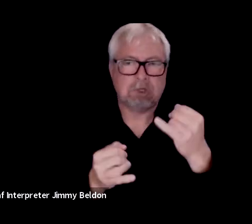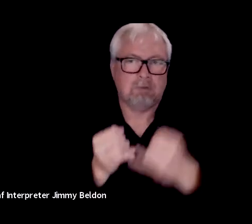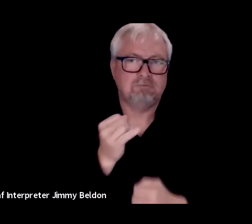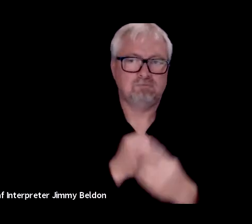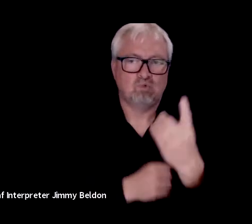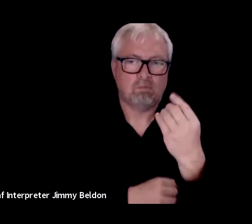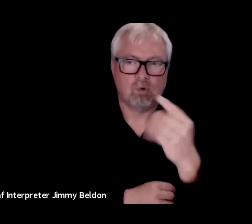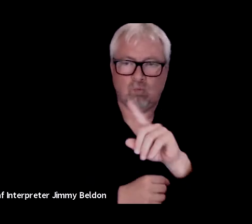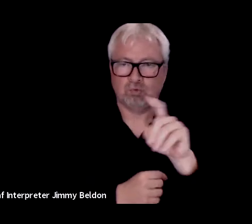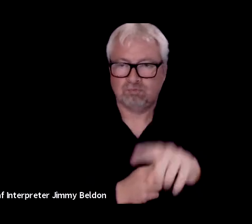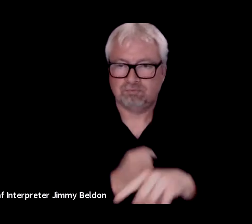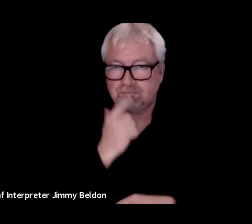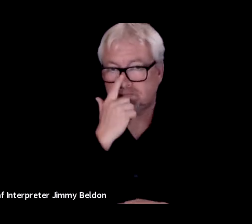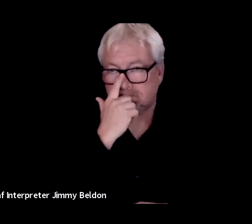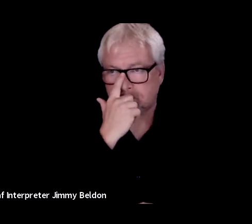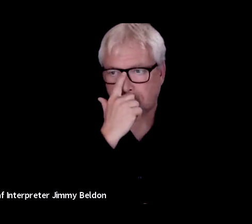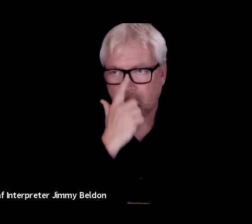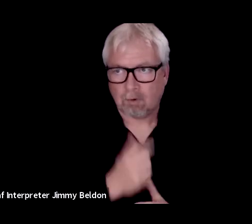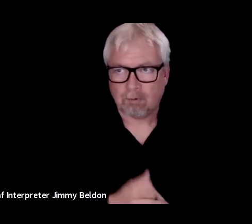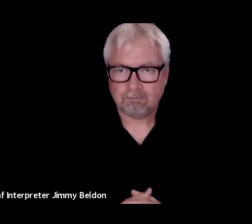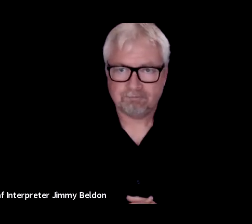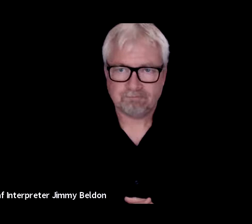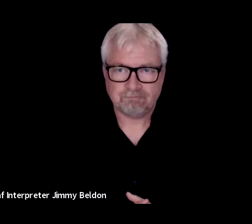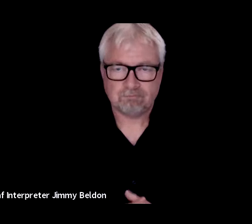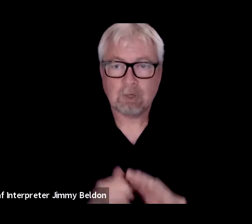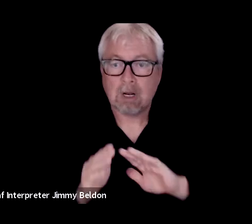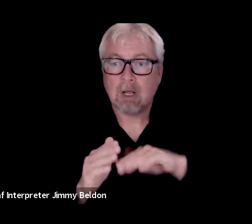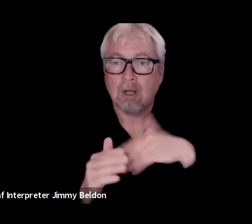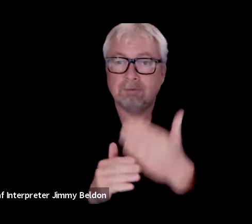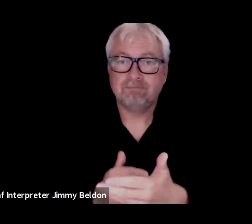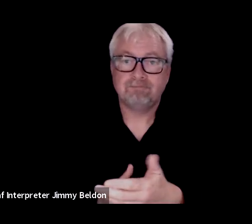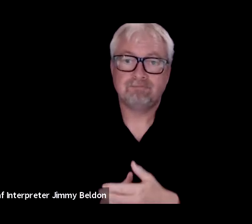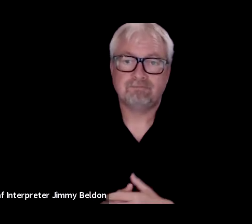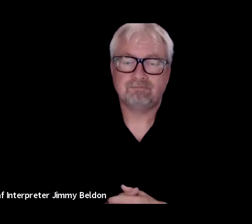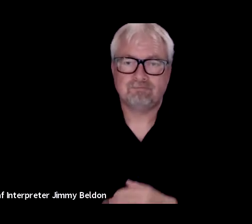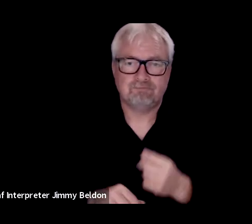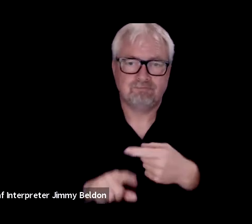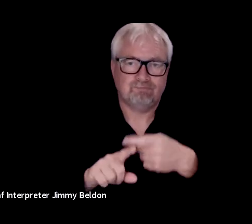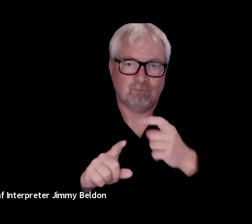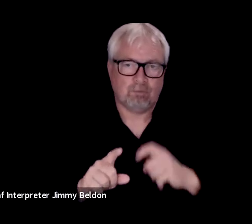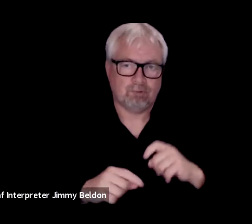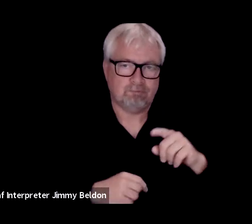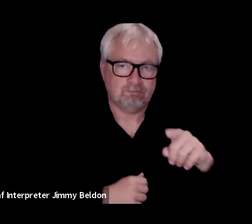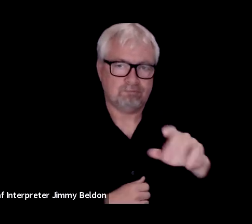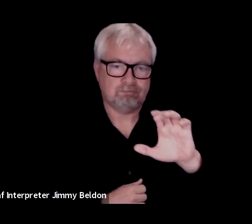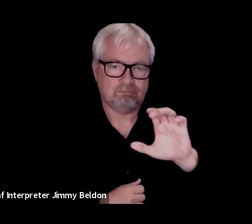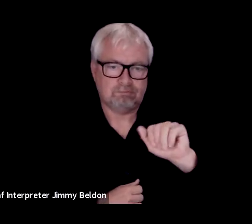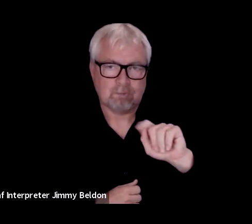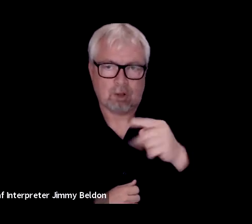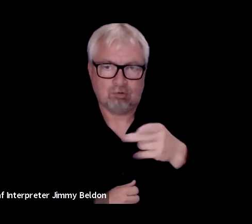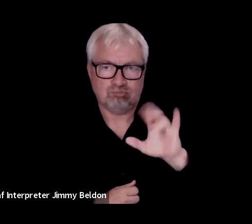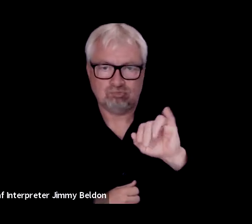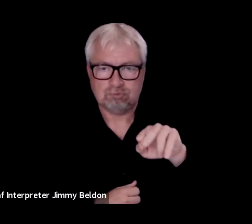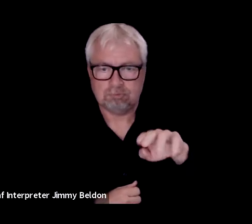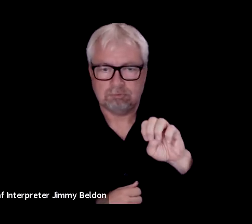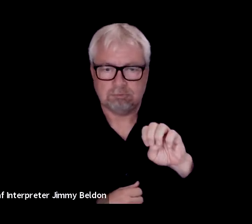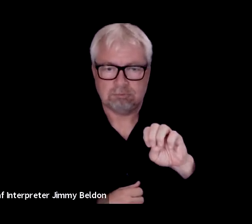Okay, our next question comes from the line of Catherine Reichert of Minnesota Public. Your line is now open.